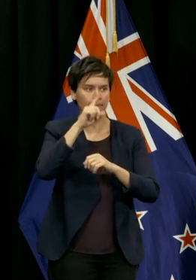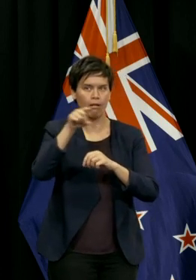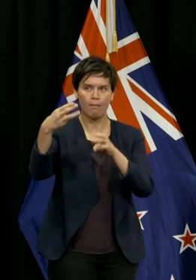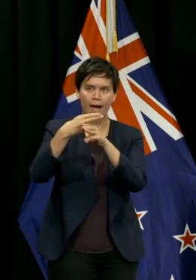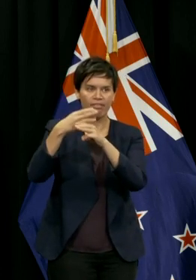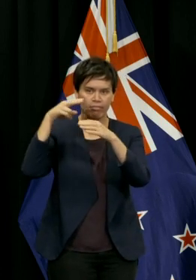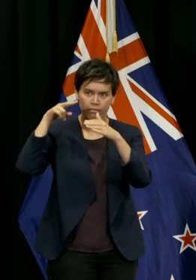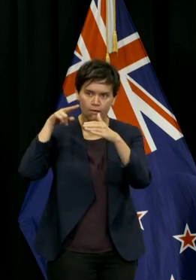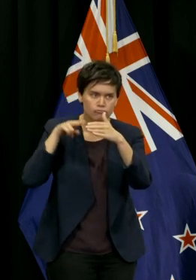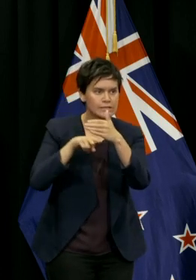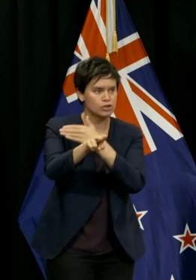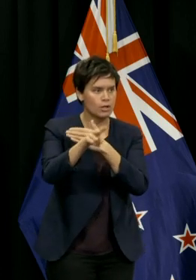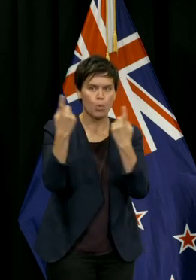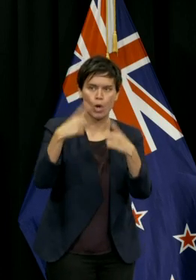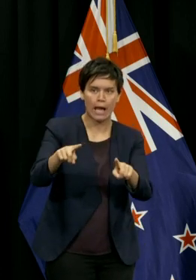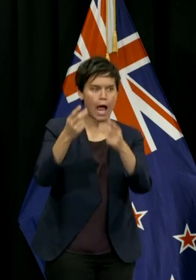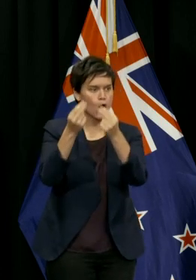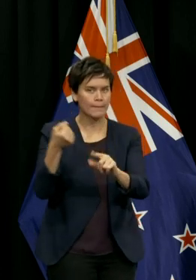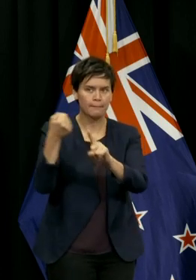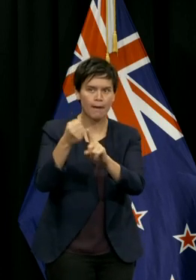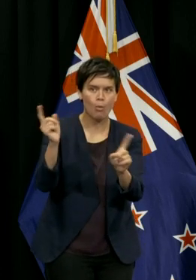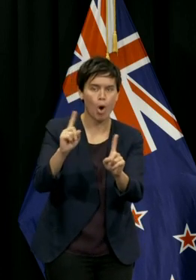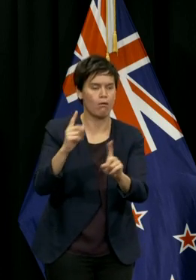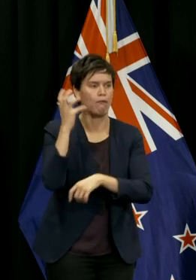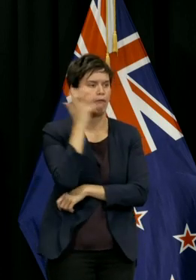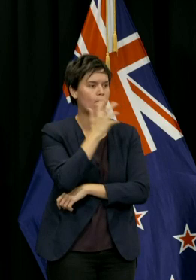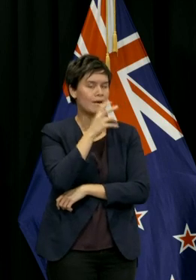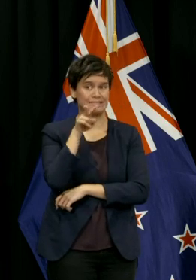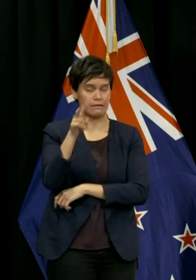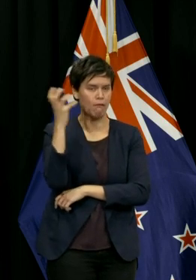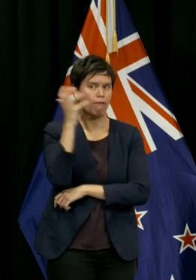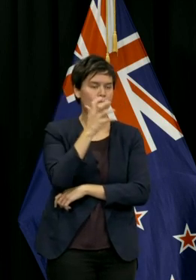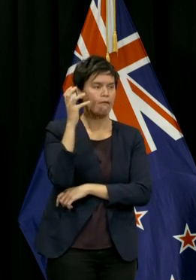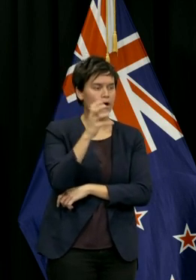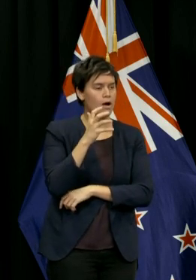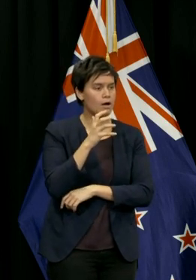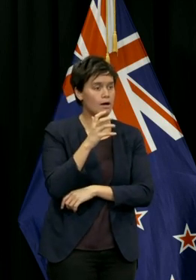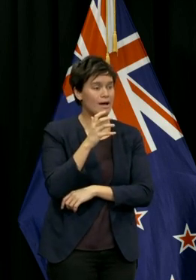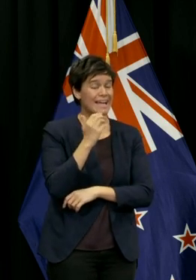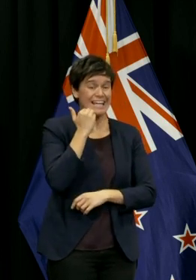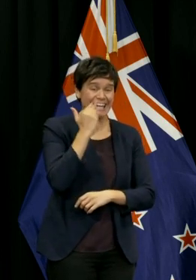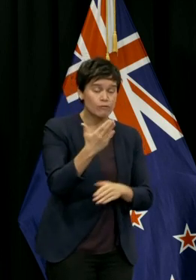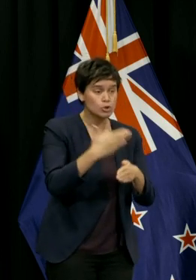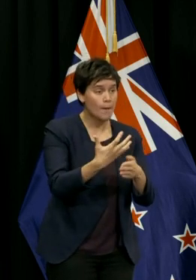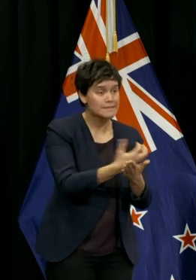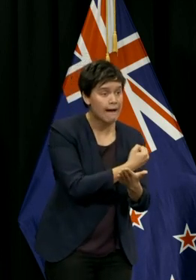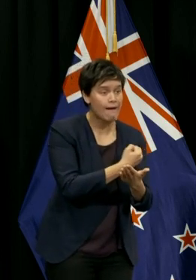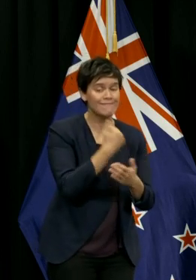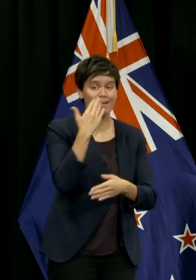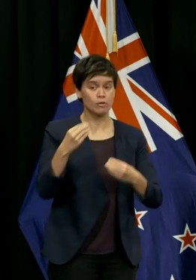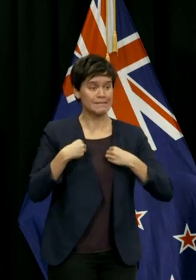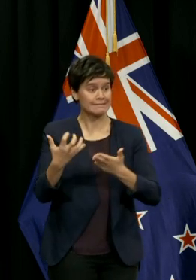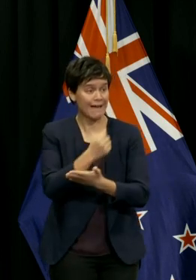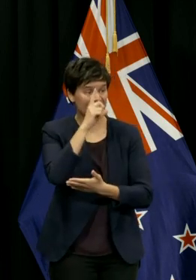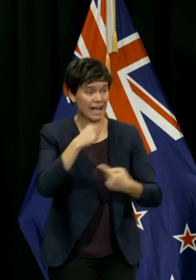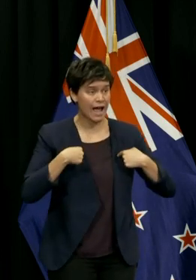to assess, but we've said from the beginning, we're here to cushion the blow. We cannot save every job and we cannot save every business. And so this is